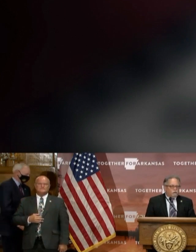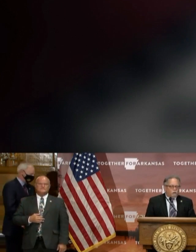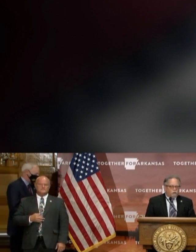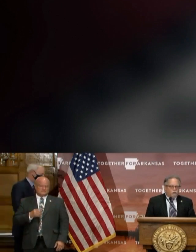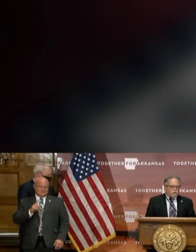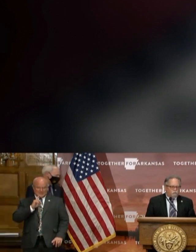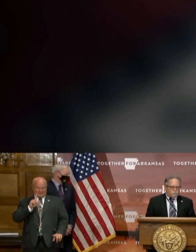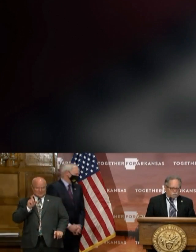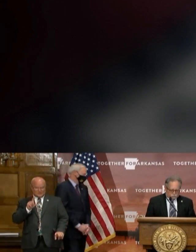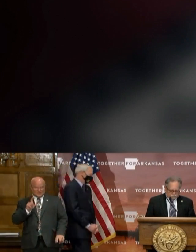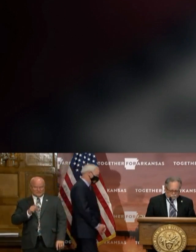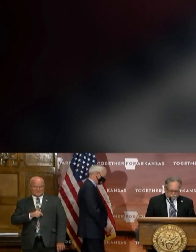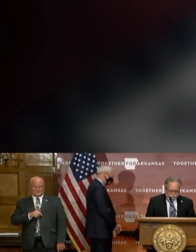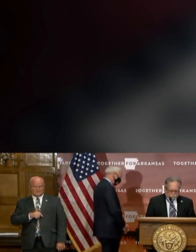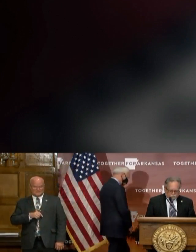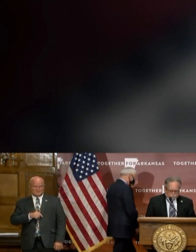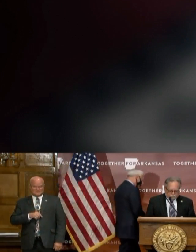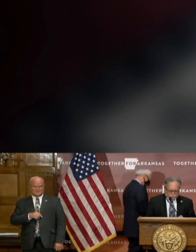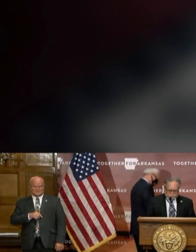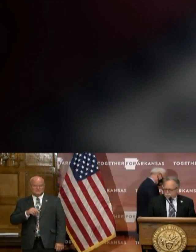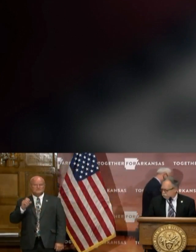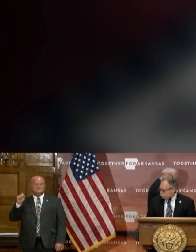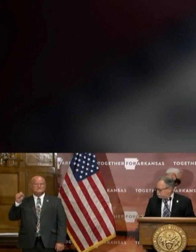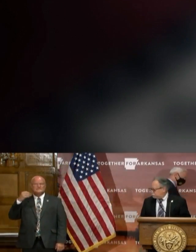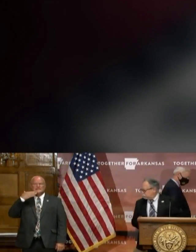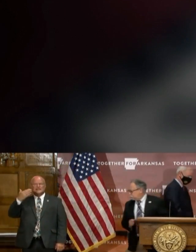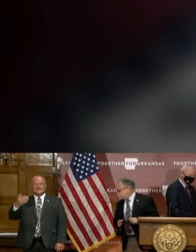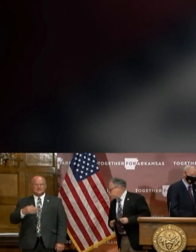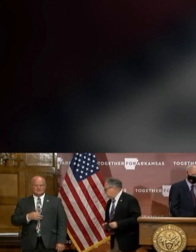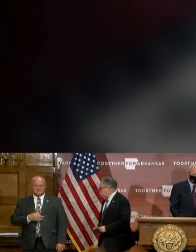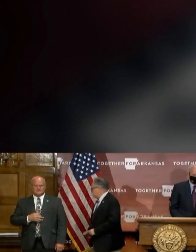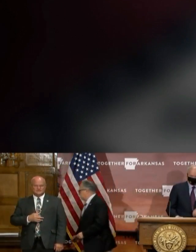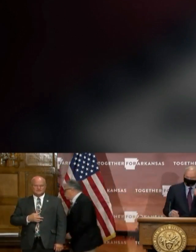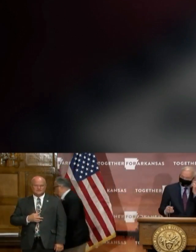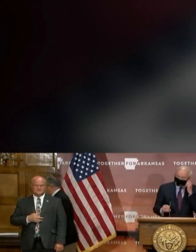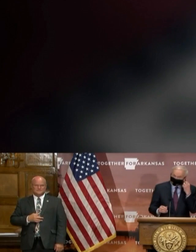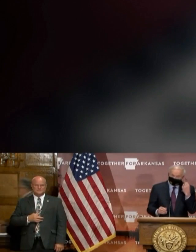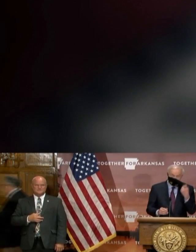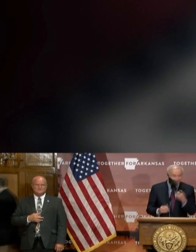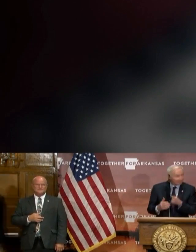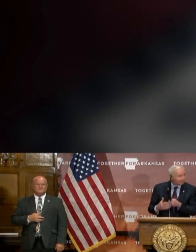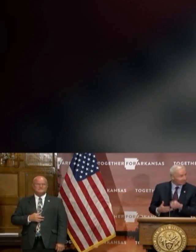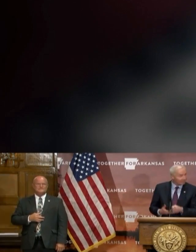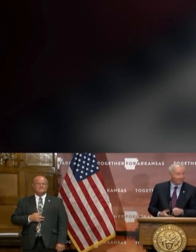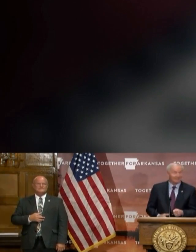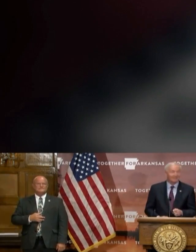Did I answer your question, Neil? Yes, sir. Thank you very much.